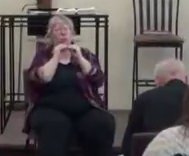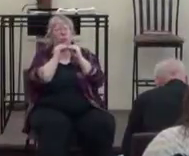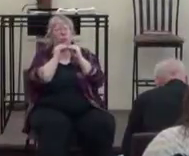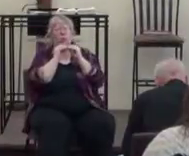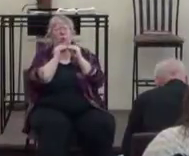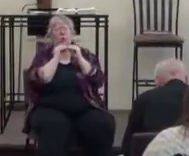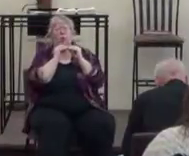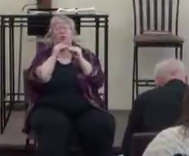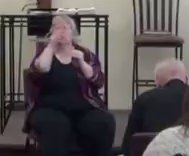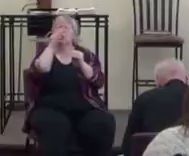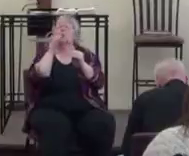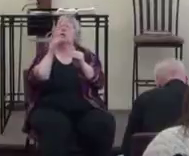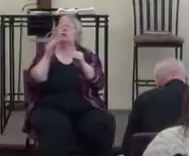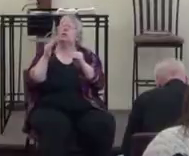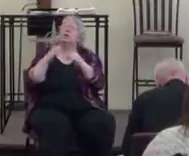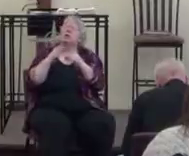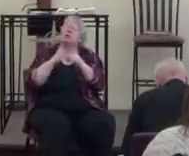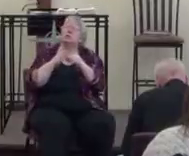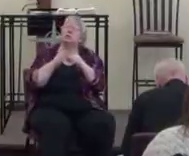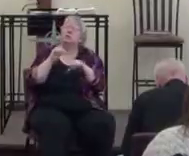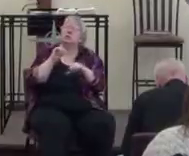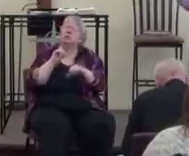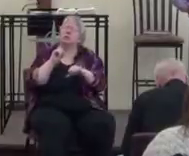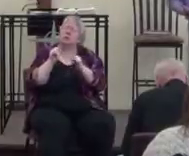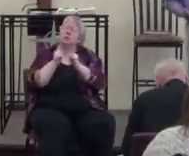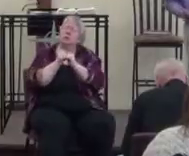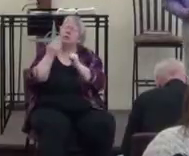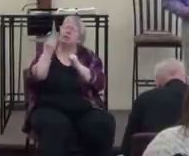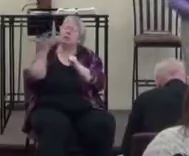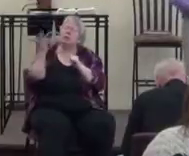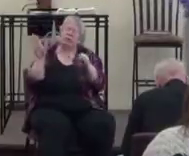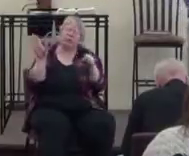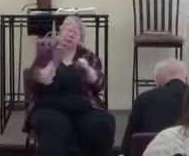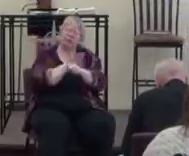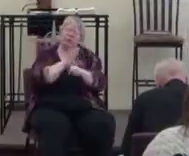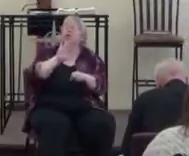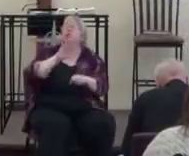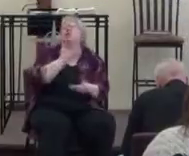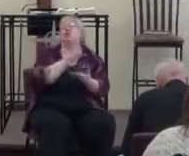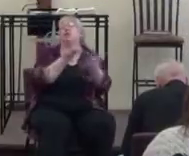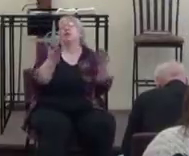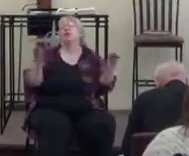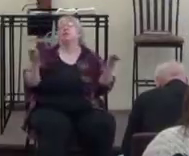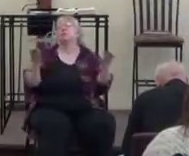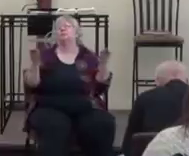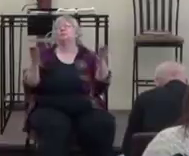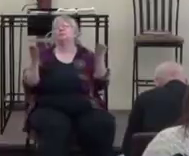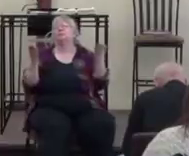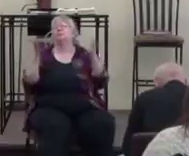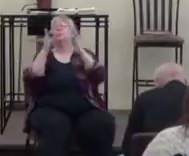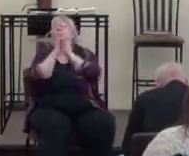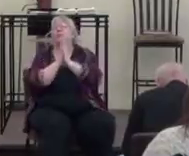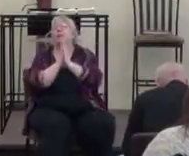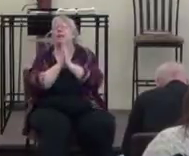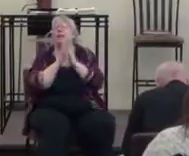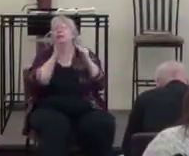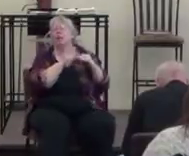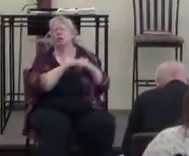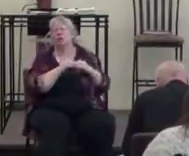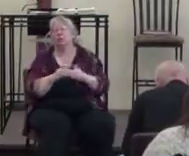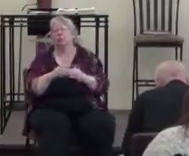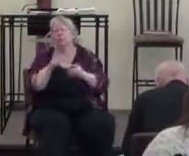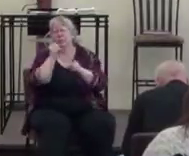God, I pray that you would just touch them. Fill their cups. God, I pray that you would just lead them in their